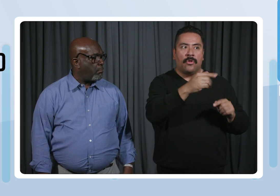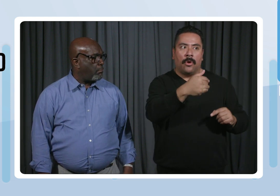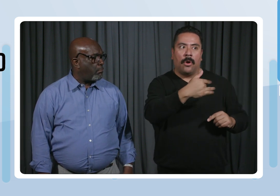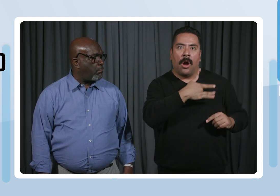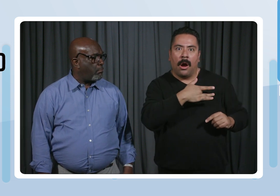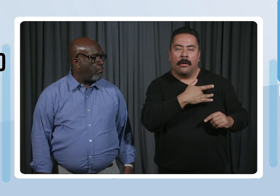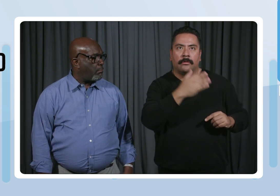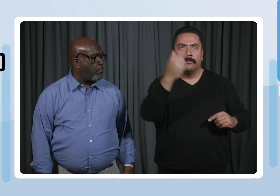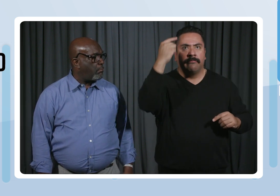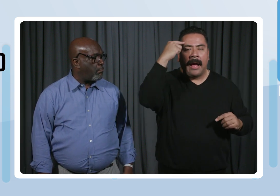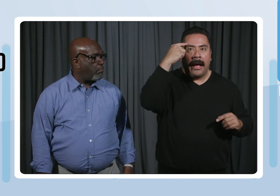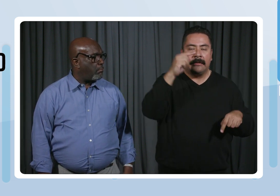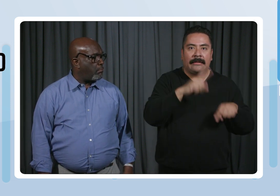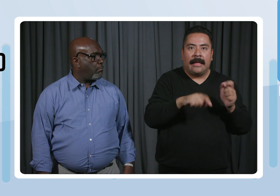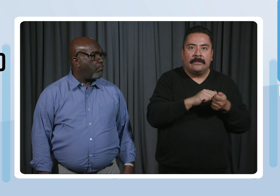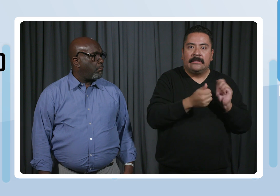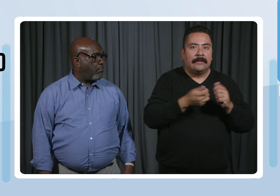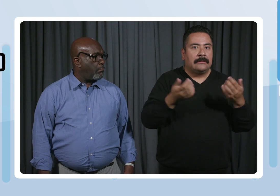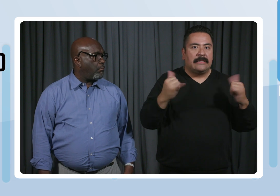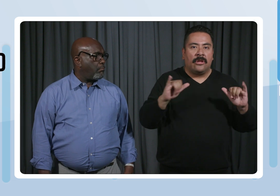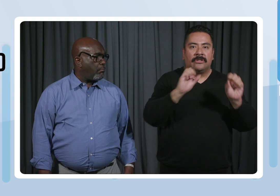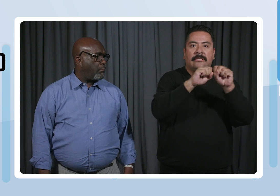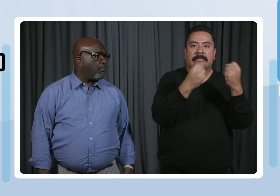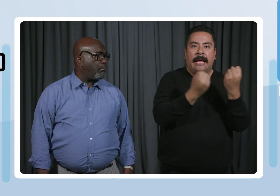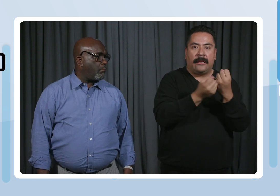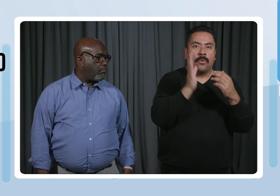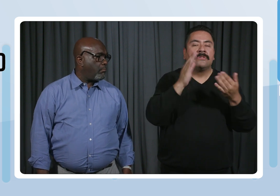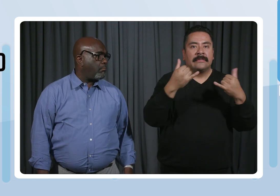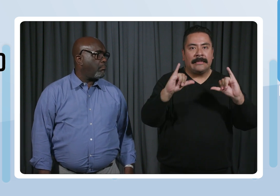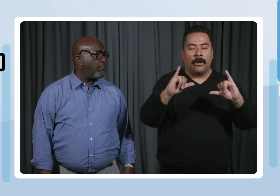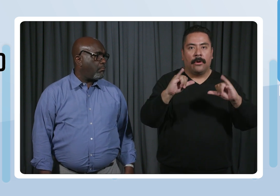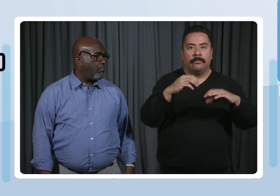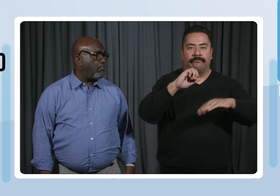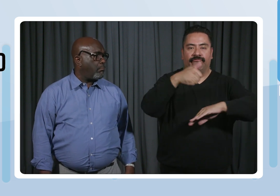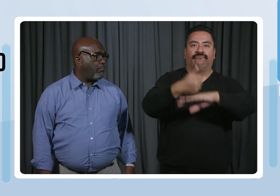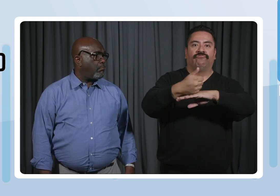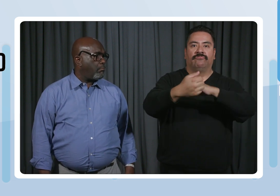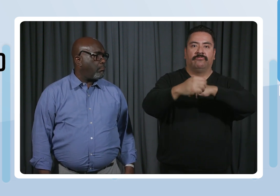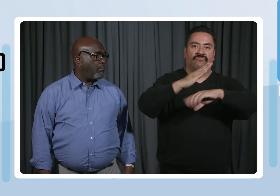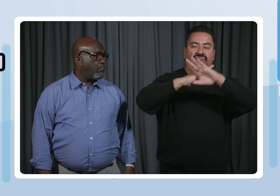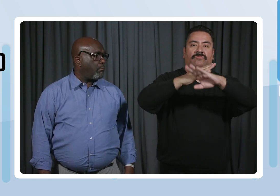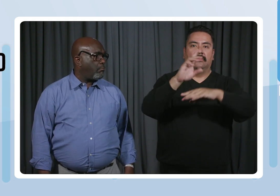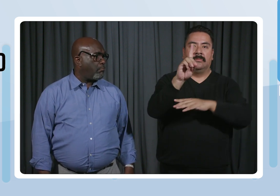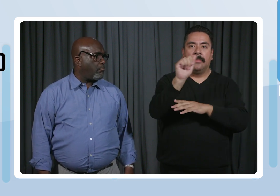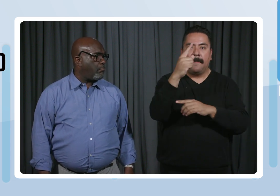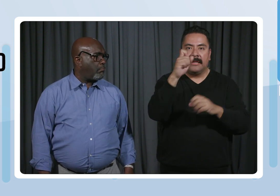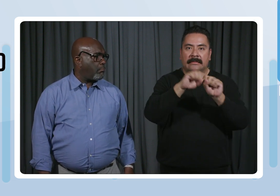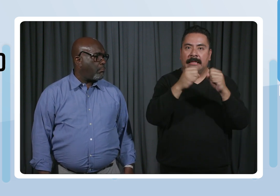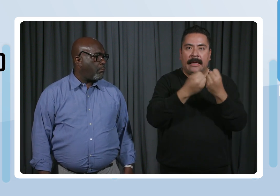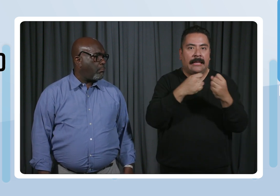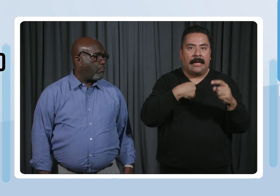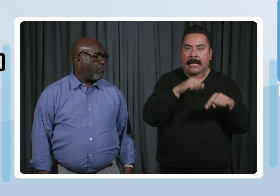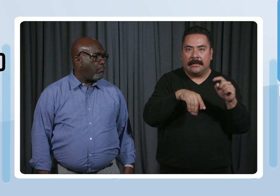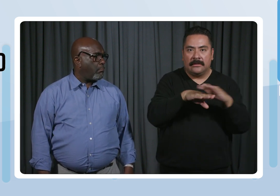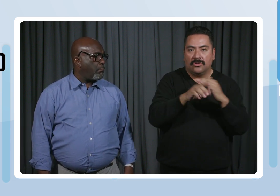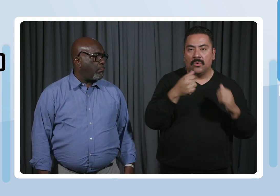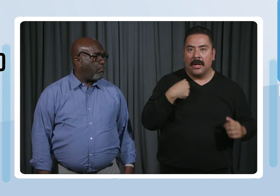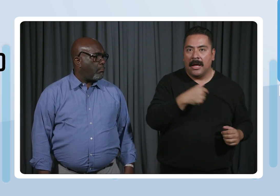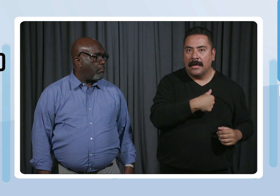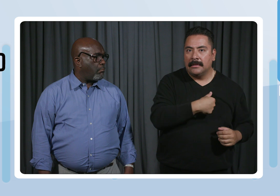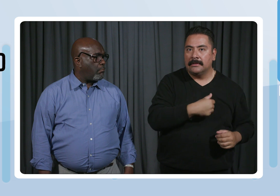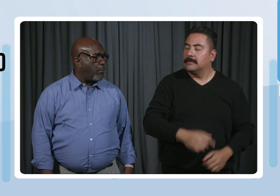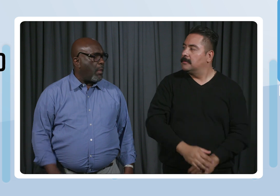to be largely disabled by society because society is inaccessible to us. So the work that we do at